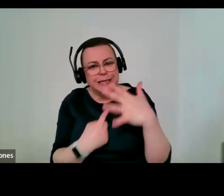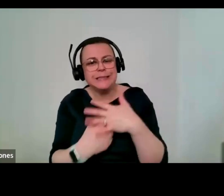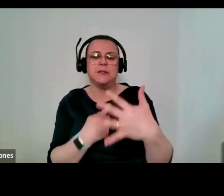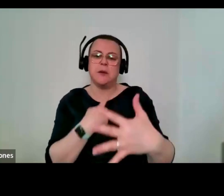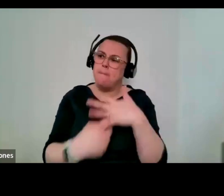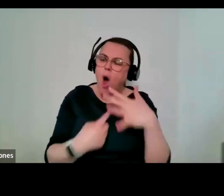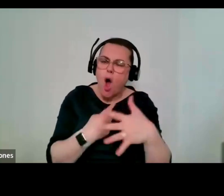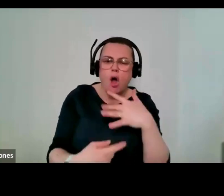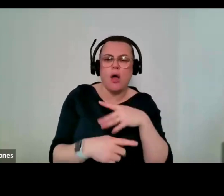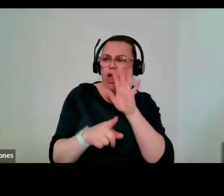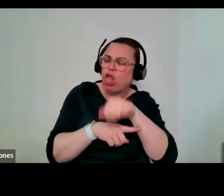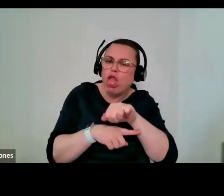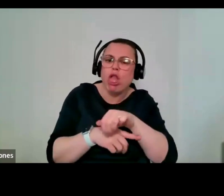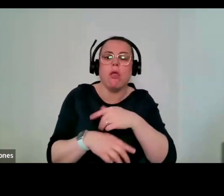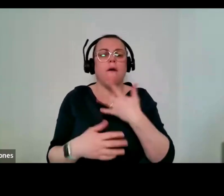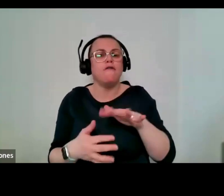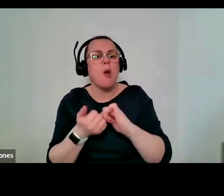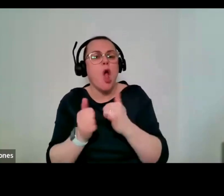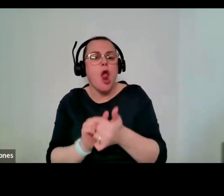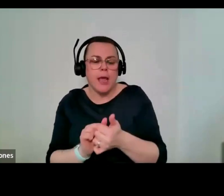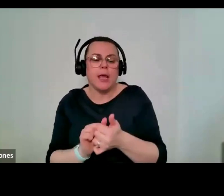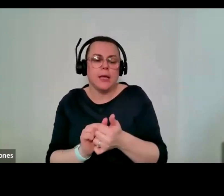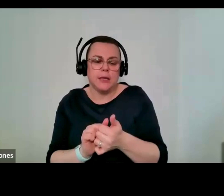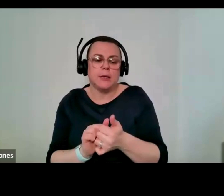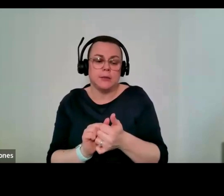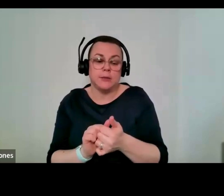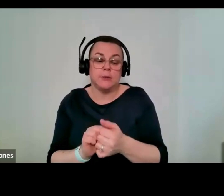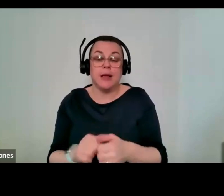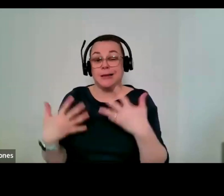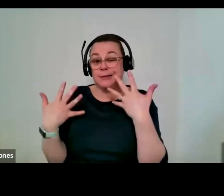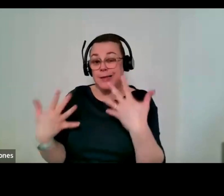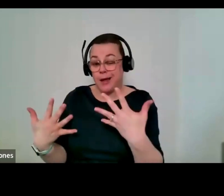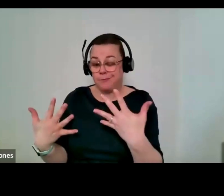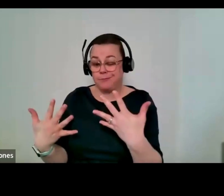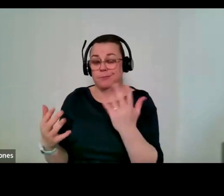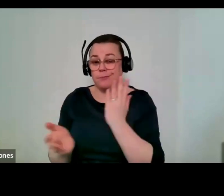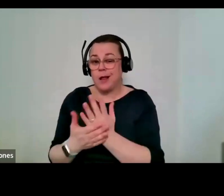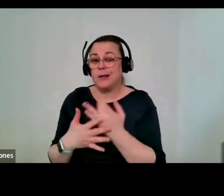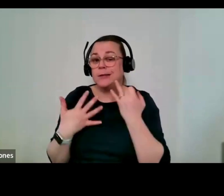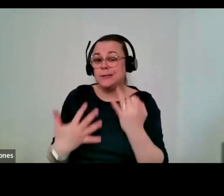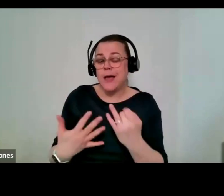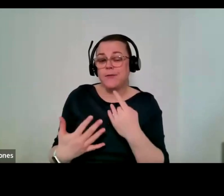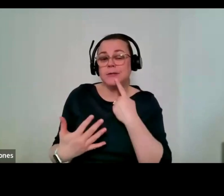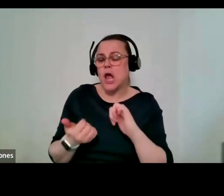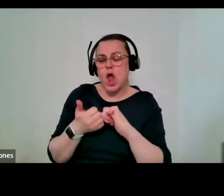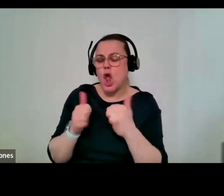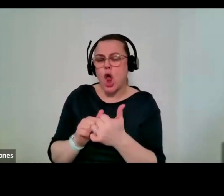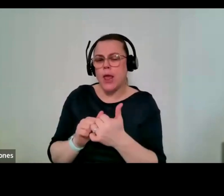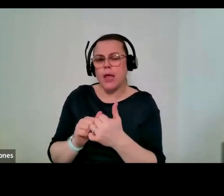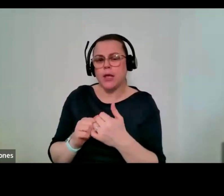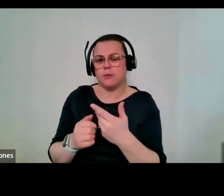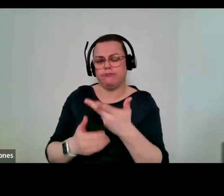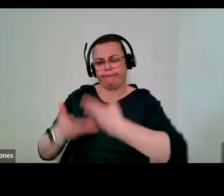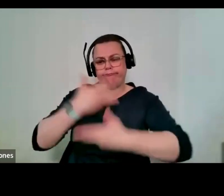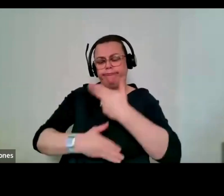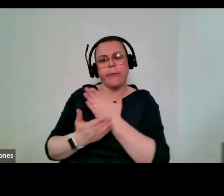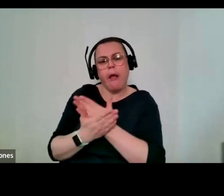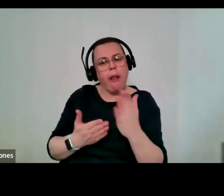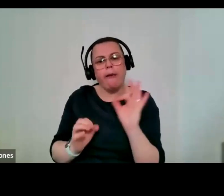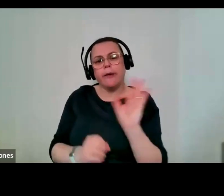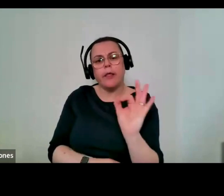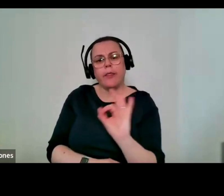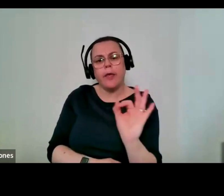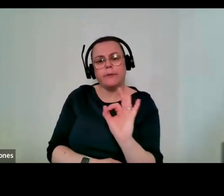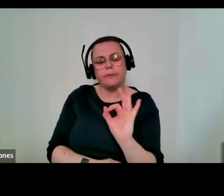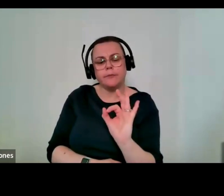colleagues. 7 in 10 said that colleagues have not communicated effectively with them. So you can get